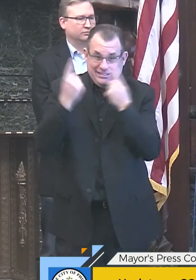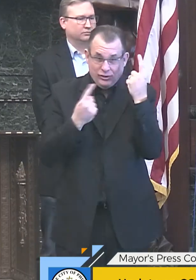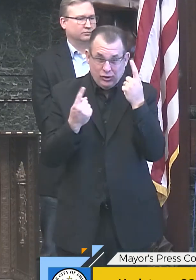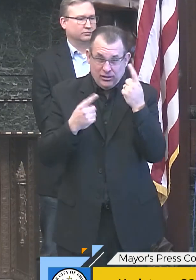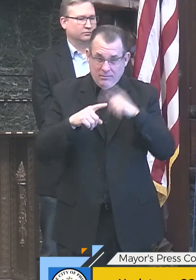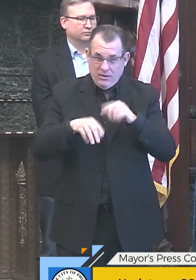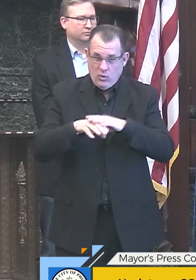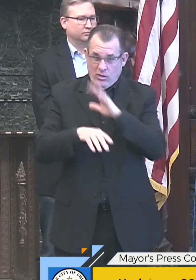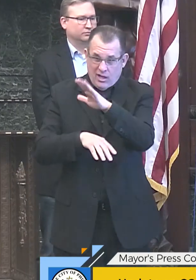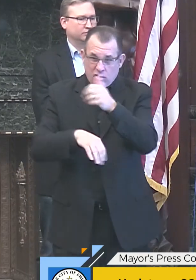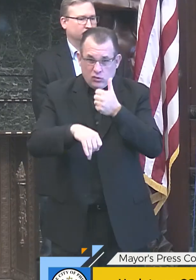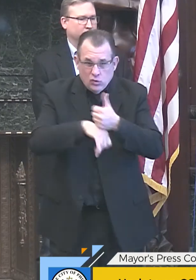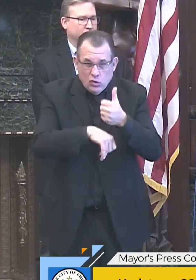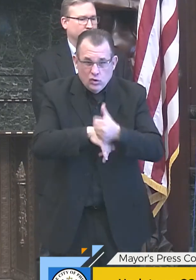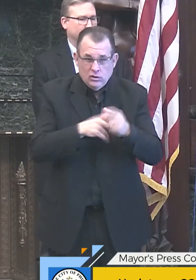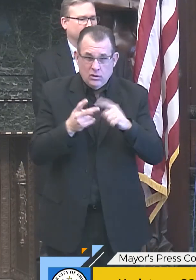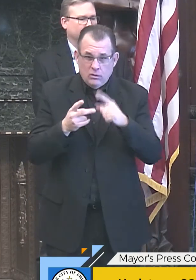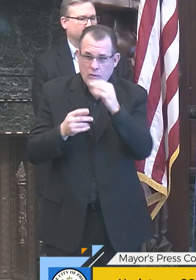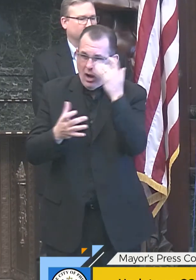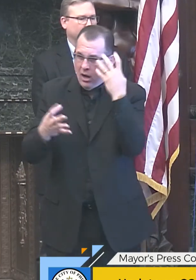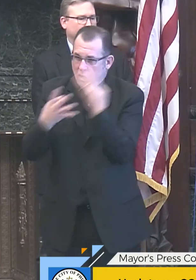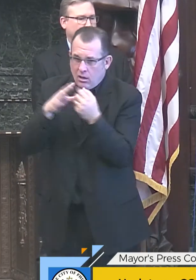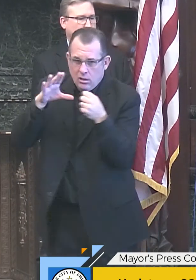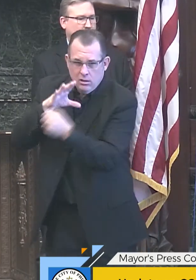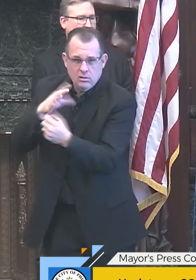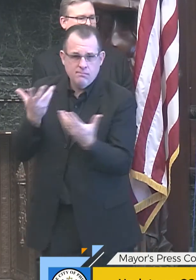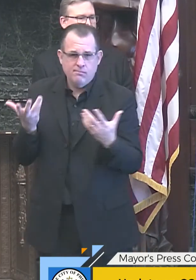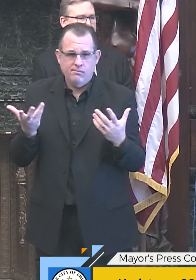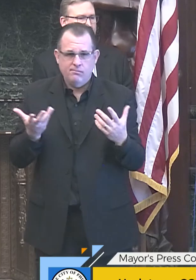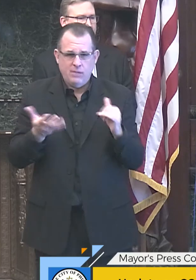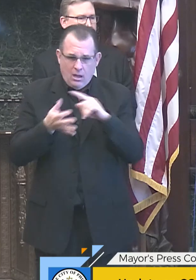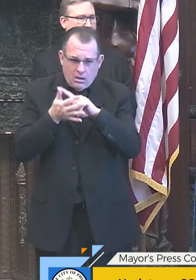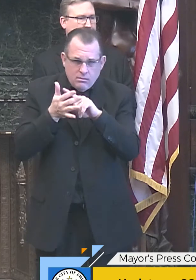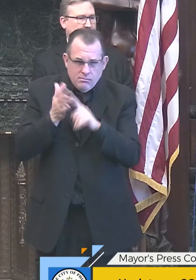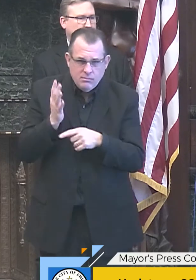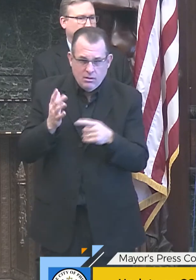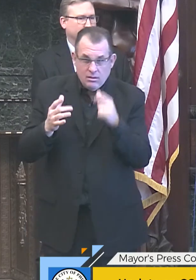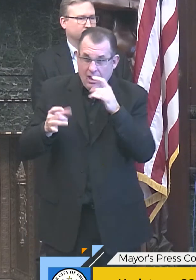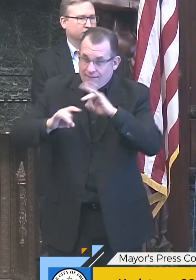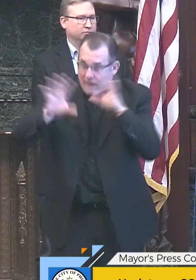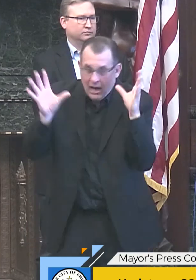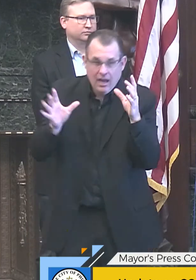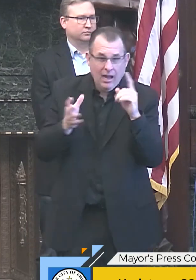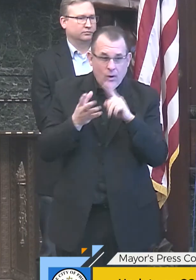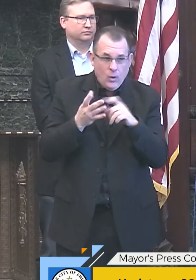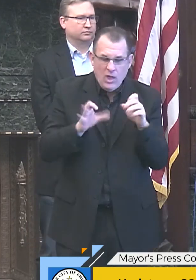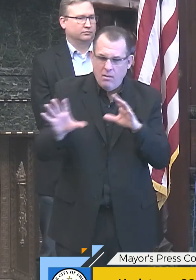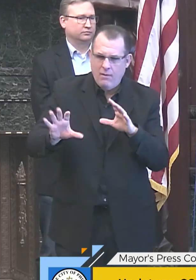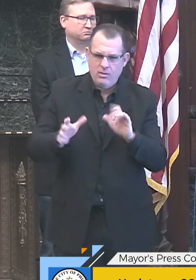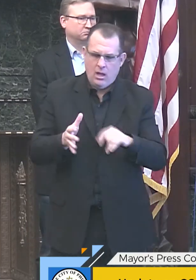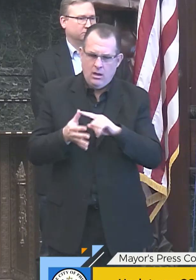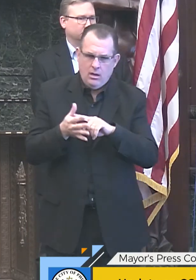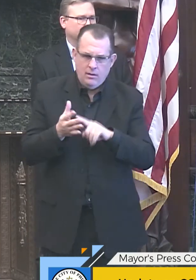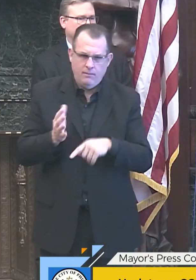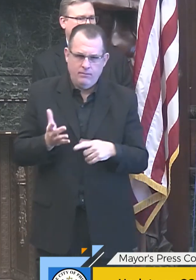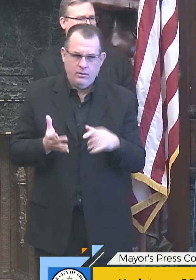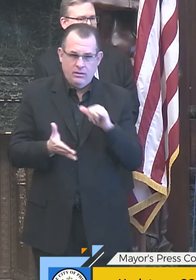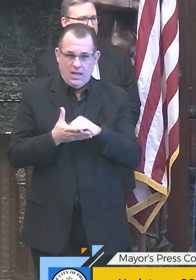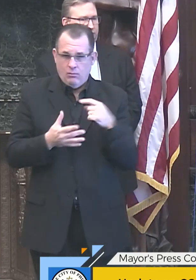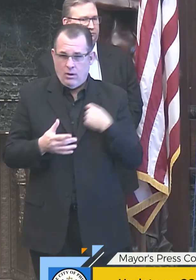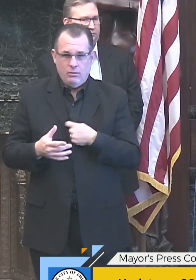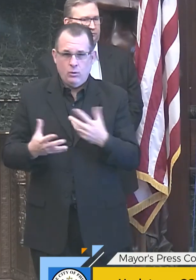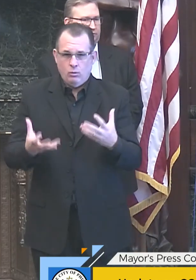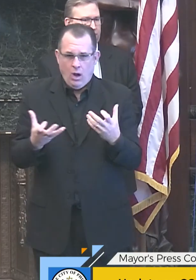they're there, and what their nonviolent situations may be. And this is what we wanted all